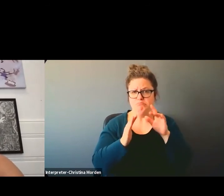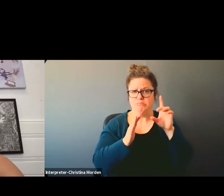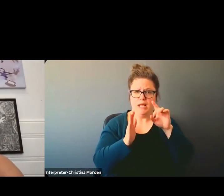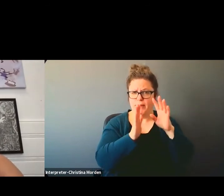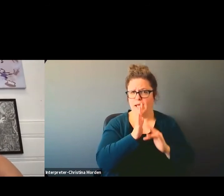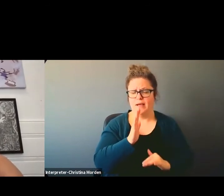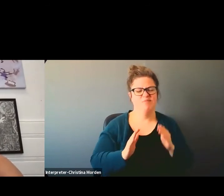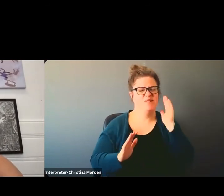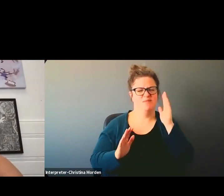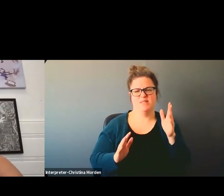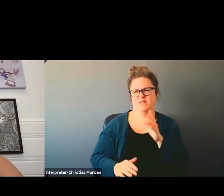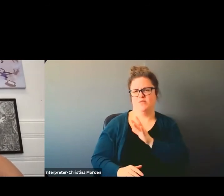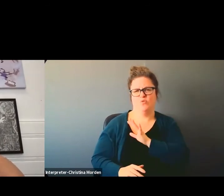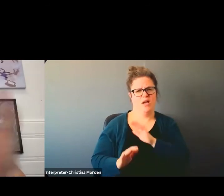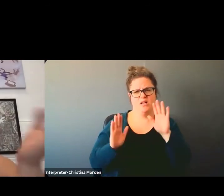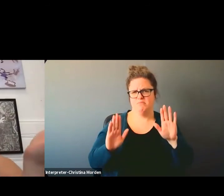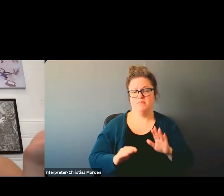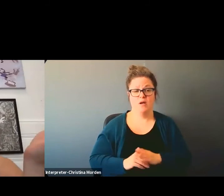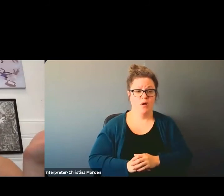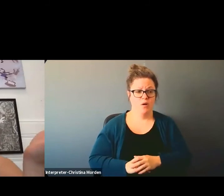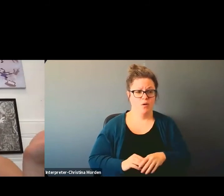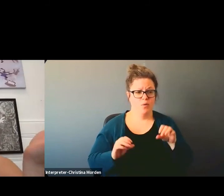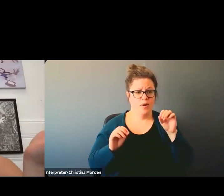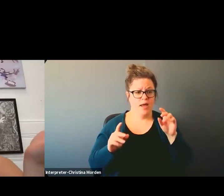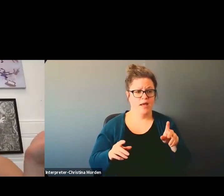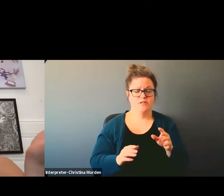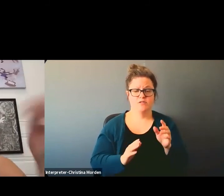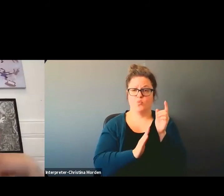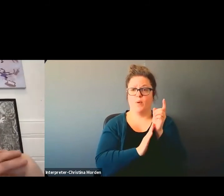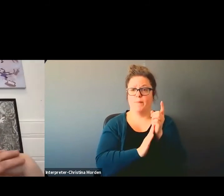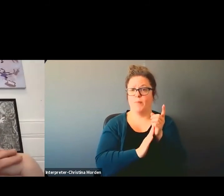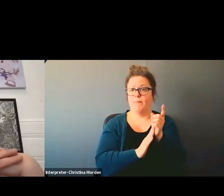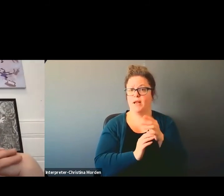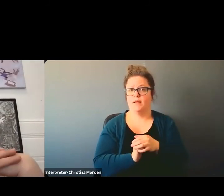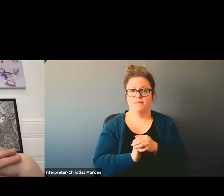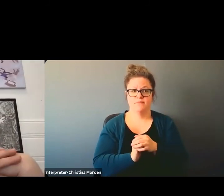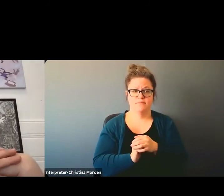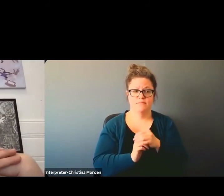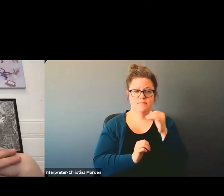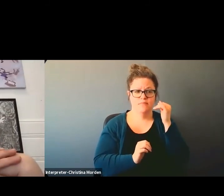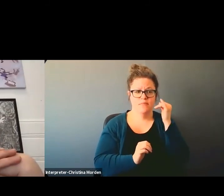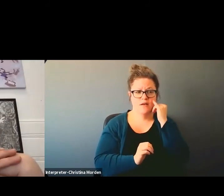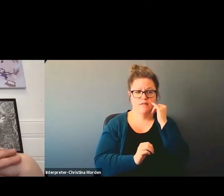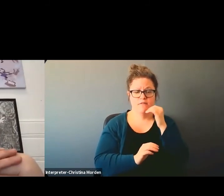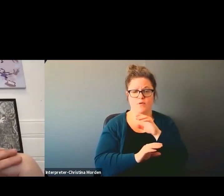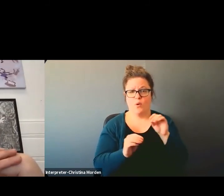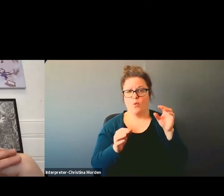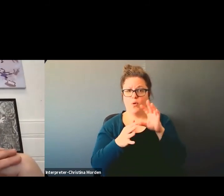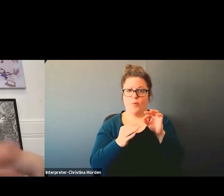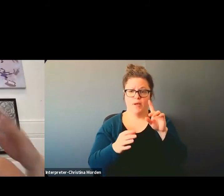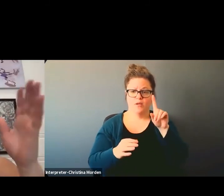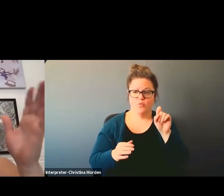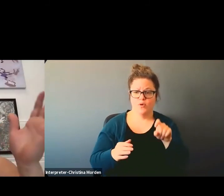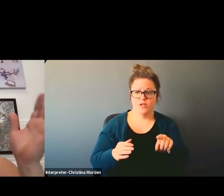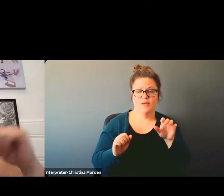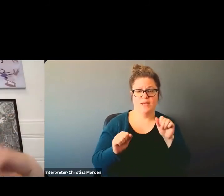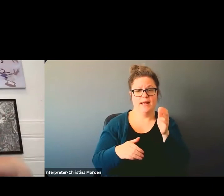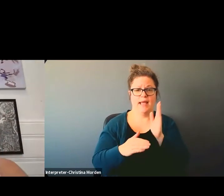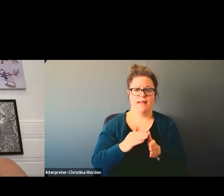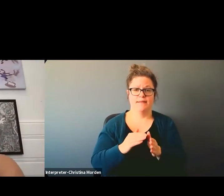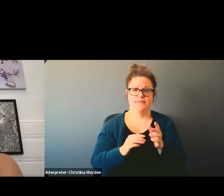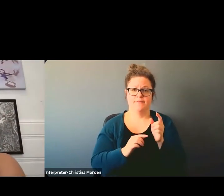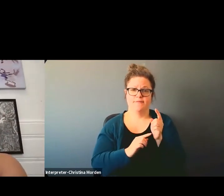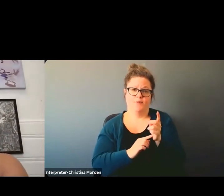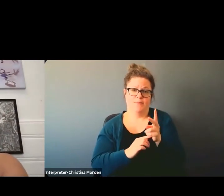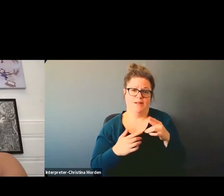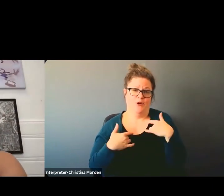So I'll give people one more minute. If there's no more comments and questions, then, you know, we might end a couple minutes early, which is fine. You know, it's such a lovely